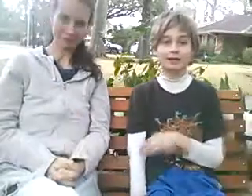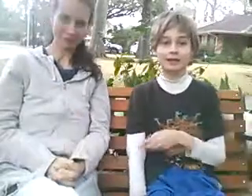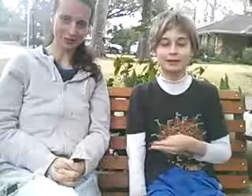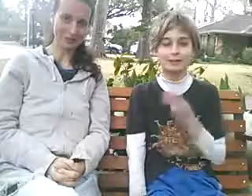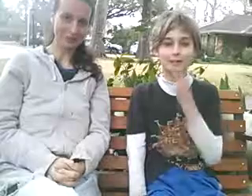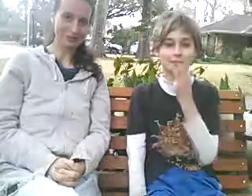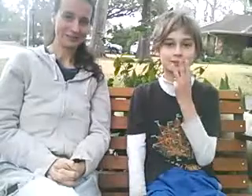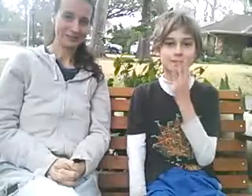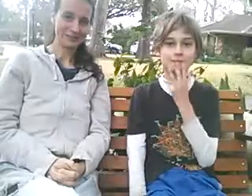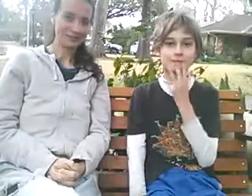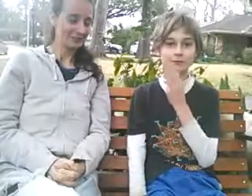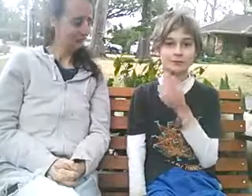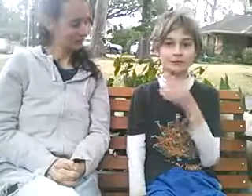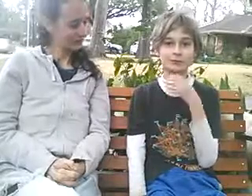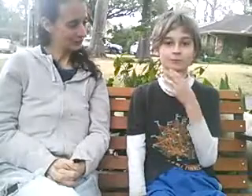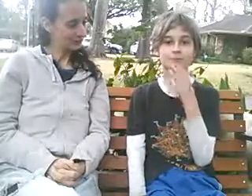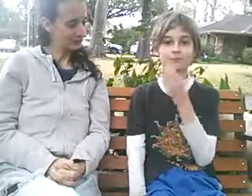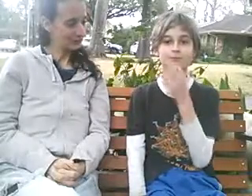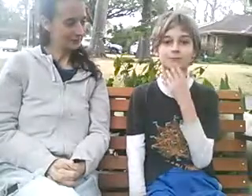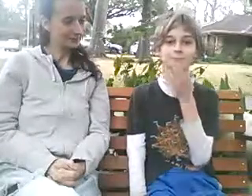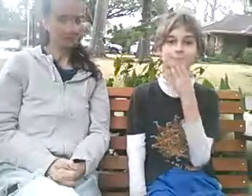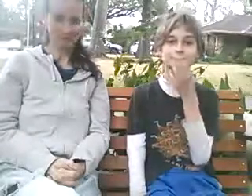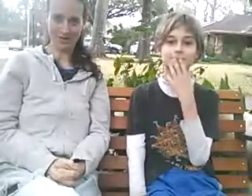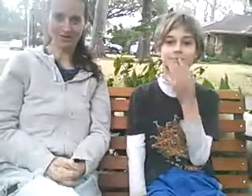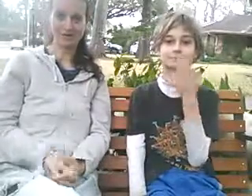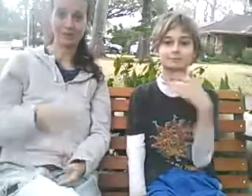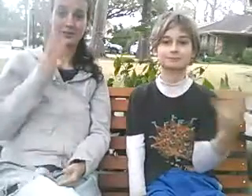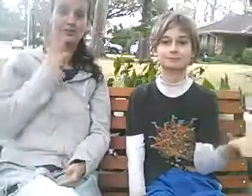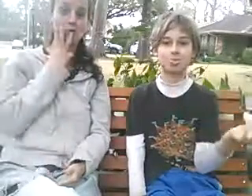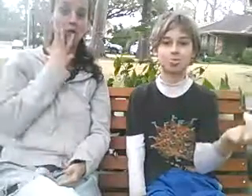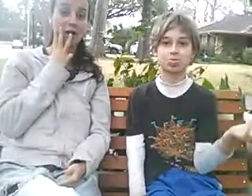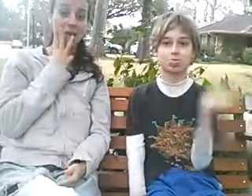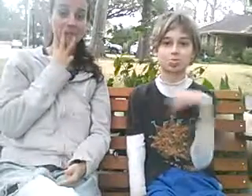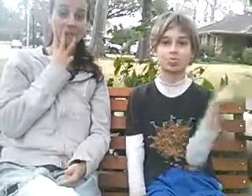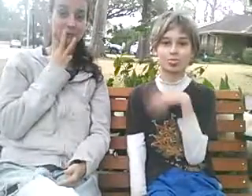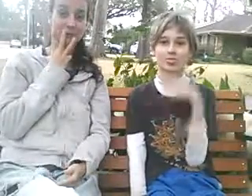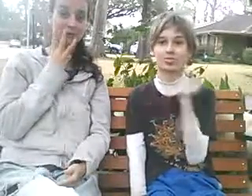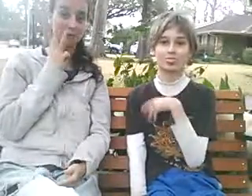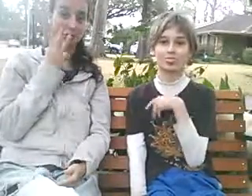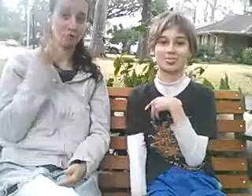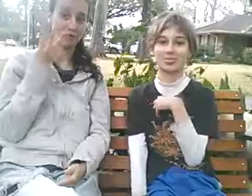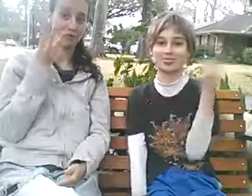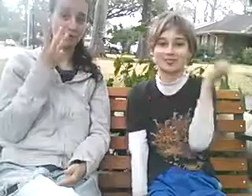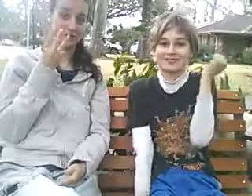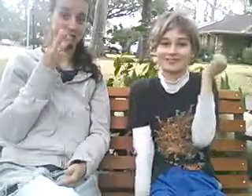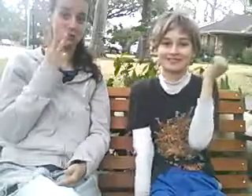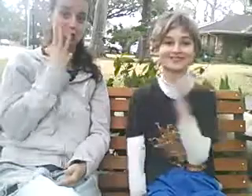language. This turns into Right, so this is water, 3 fingers,